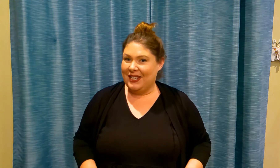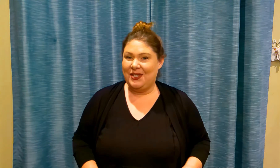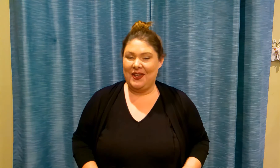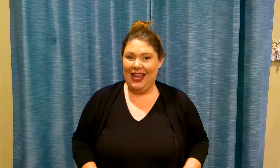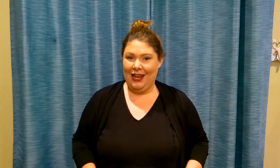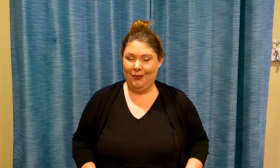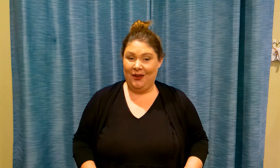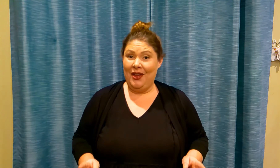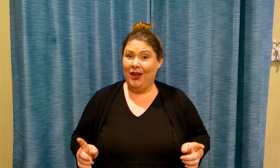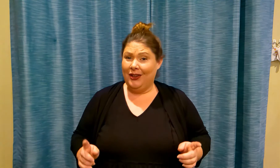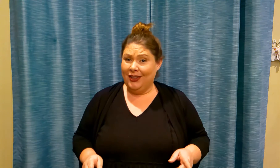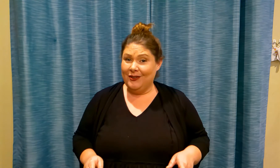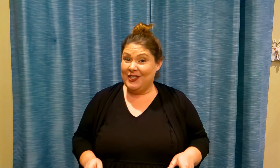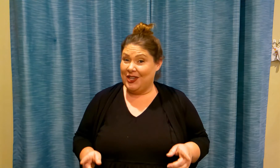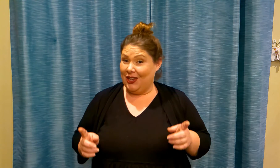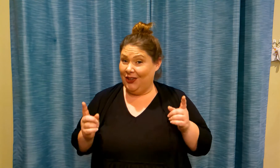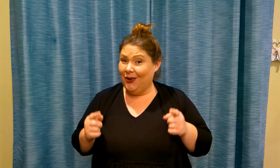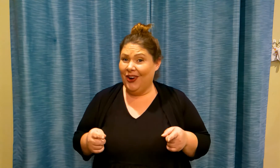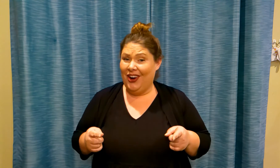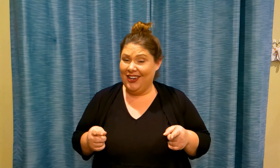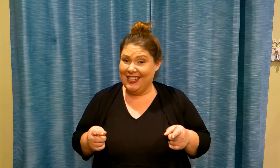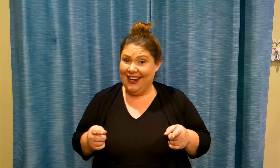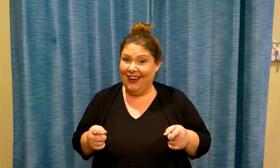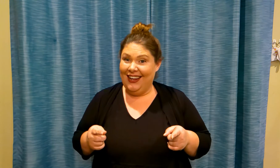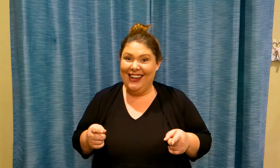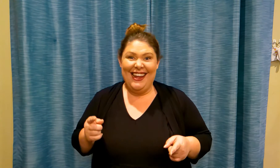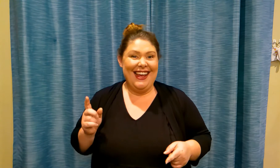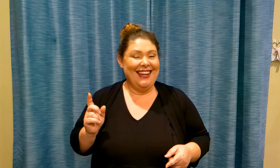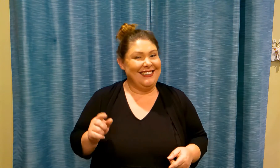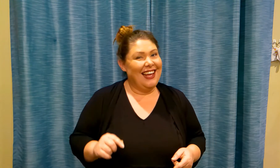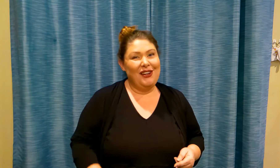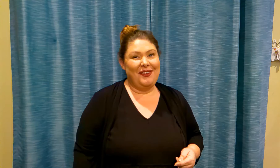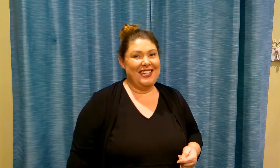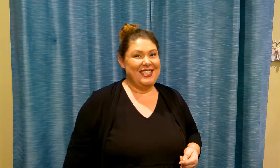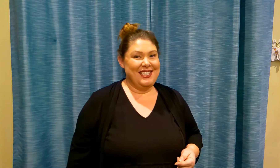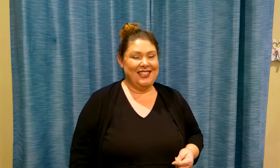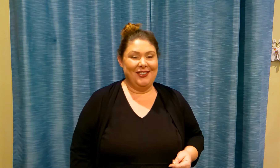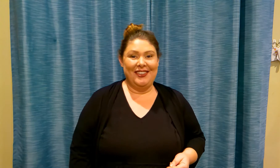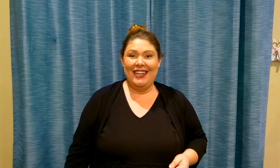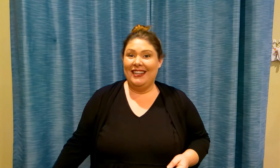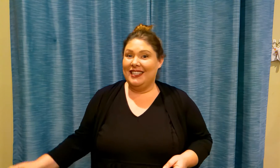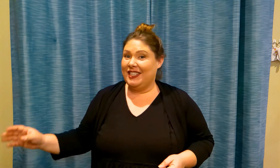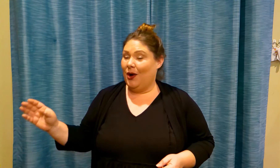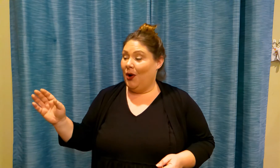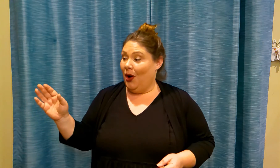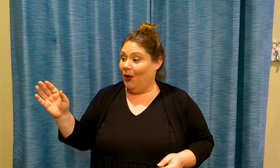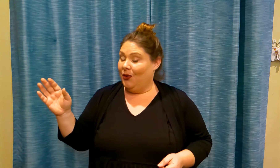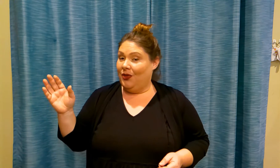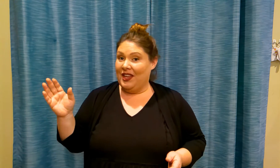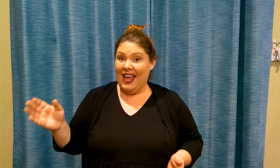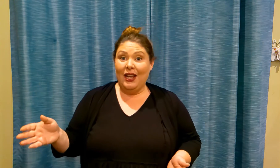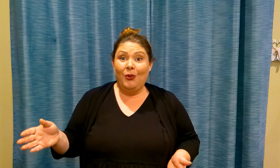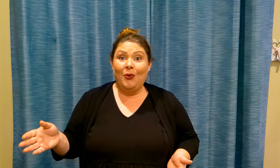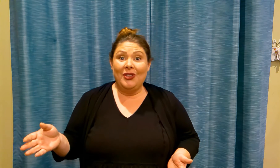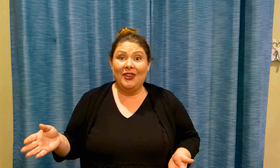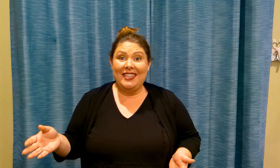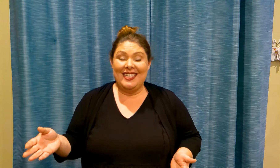special animal close to your heart, Tara, and a lot of us too. So, the animal we're learning to